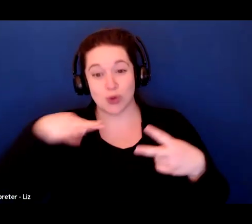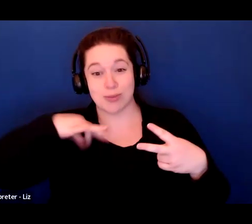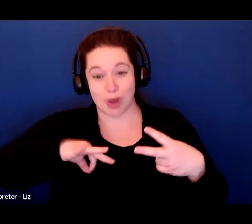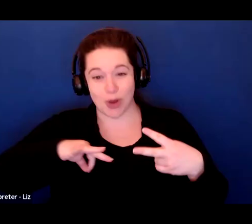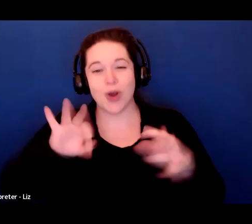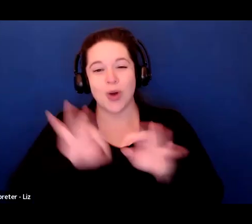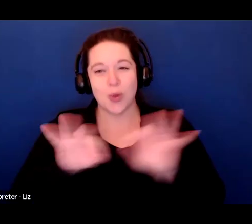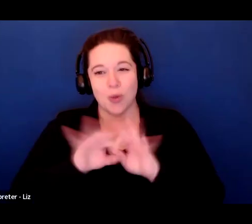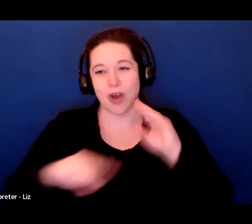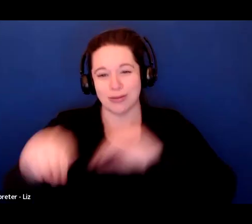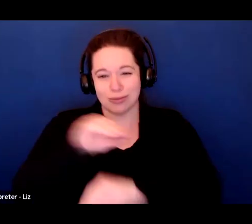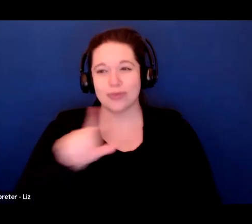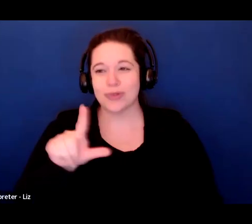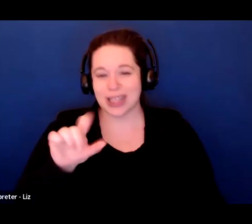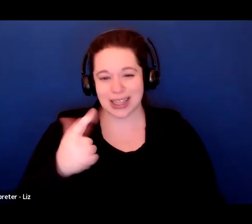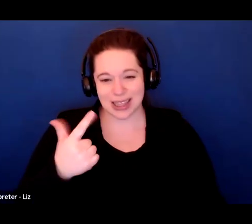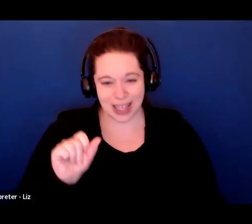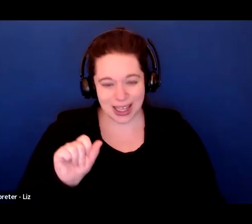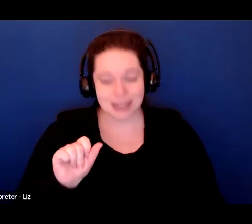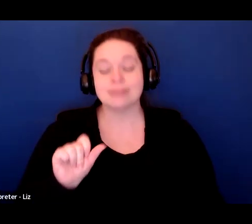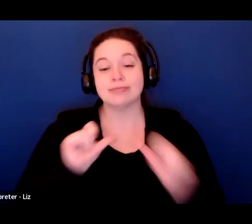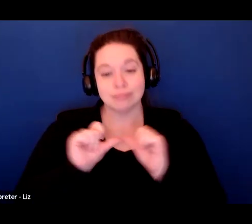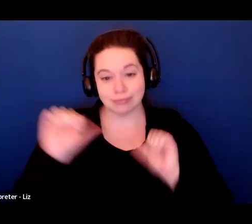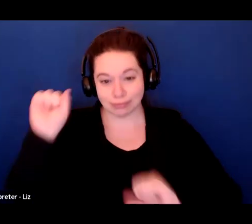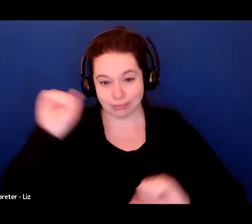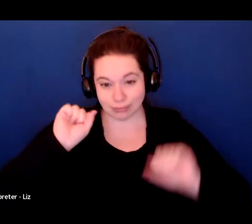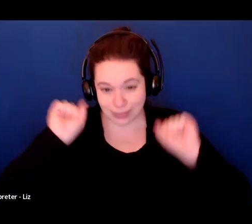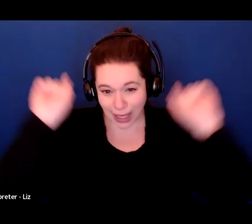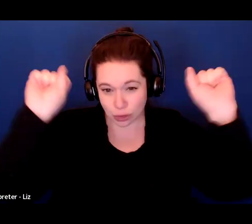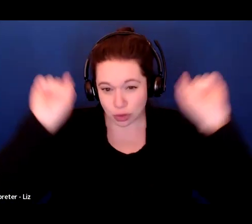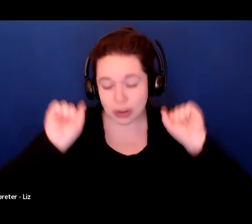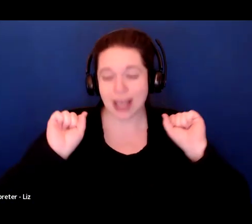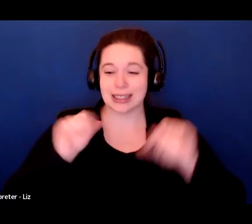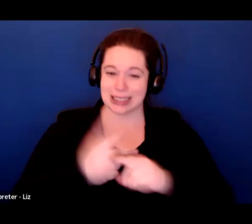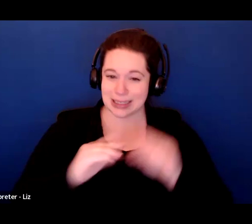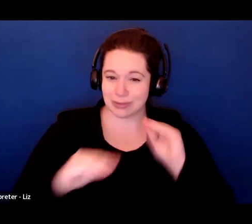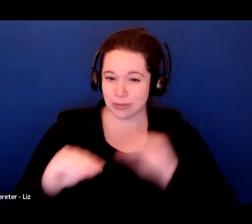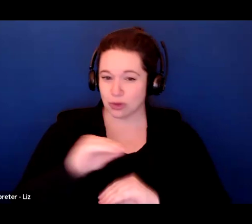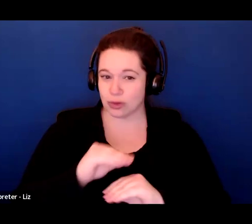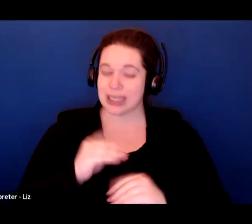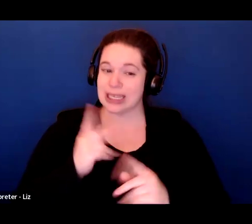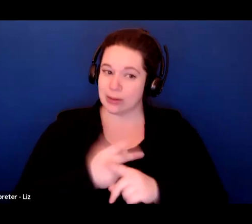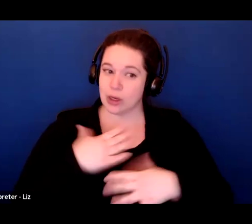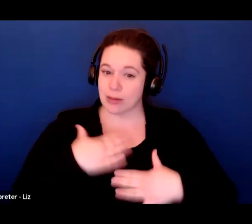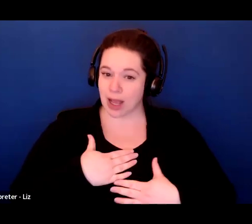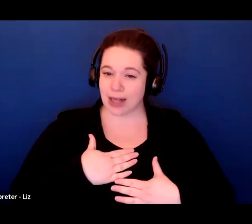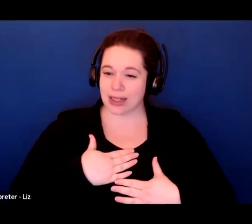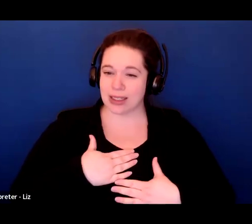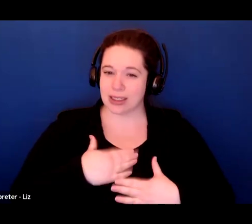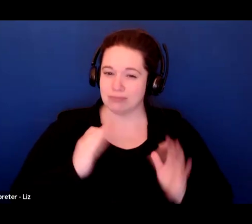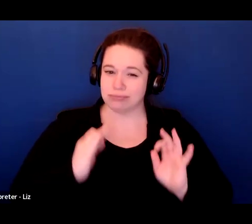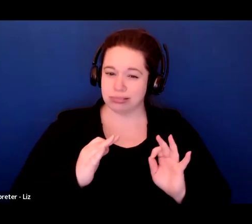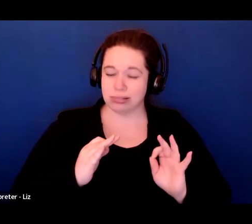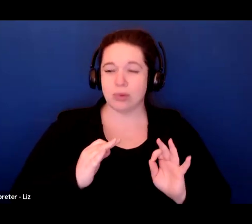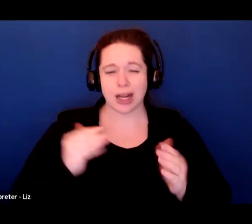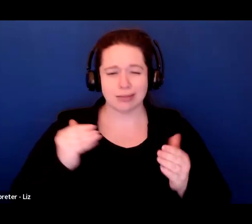legs. So keep exercising and moving. You want to keep your body in shape. We are on the crescent of so